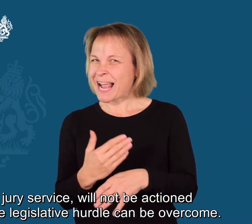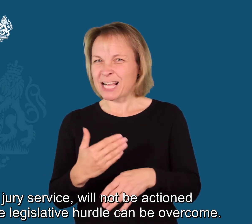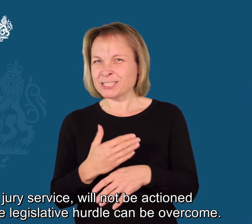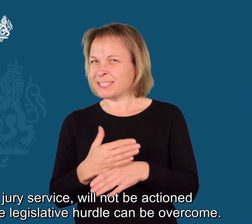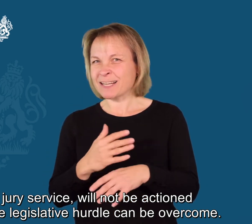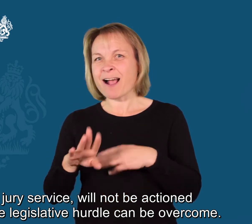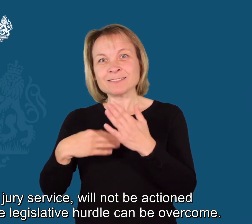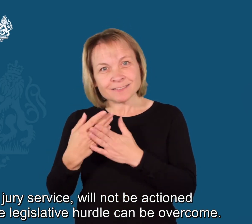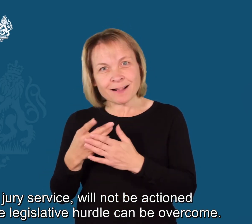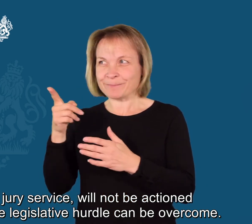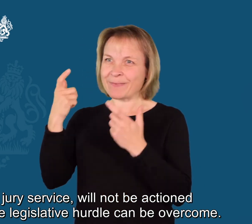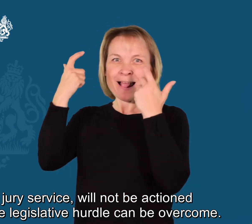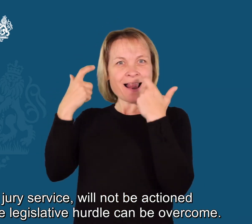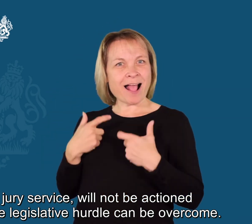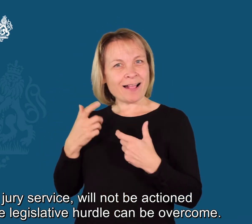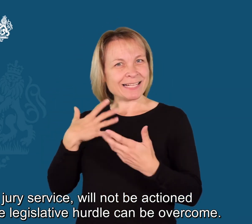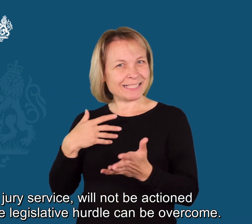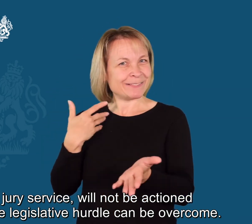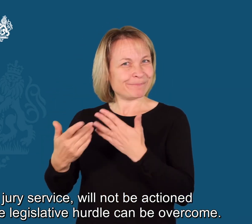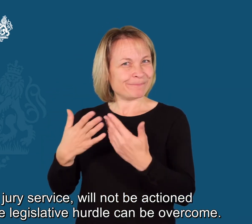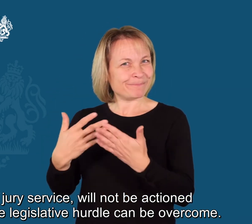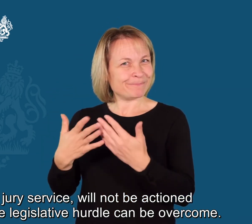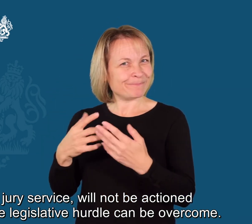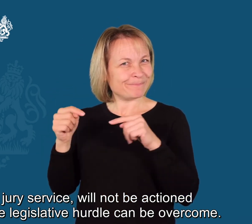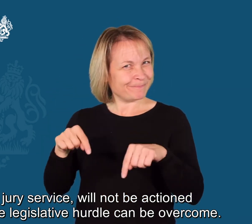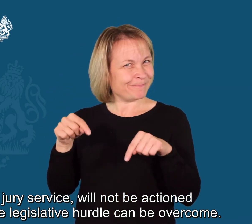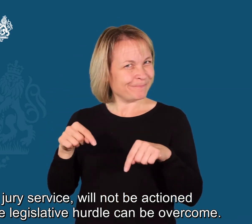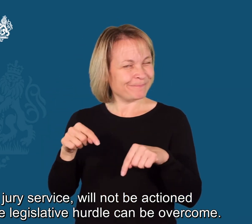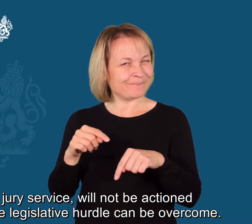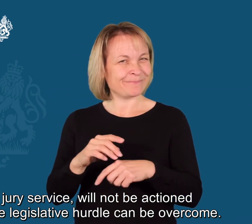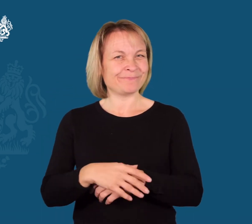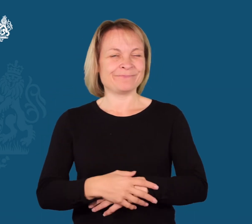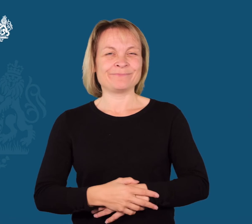service, will not be actioned until the legislative hurdle can be overcome.